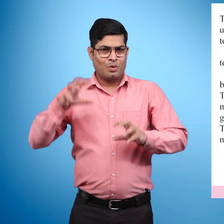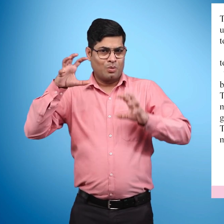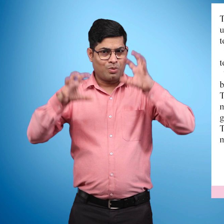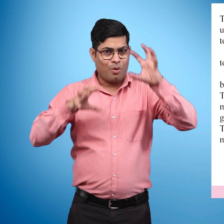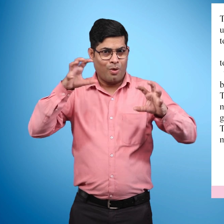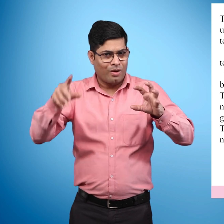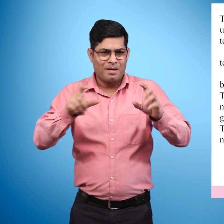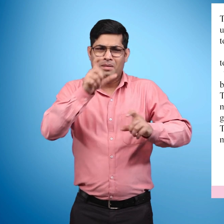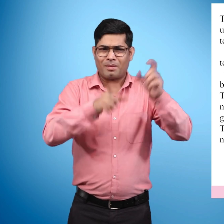They often fainted.